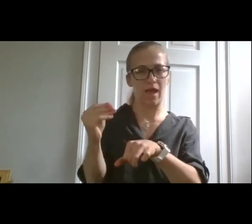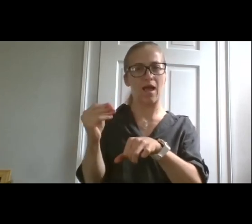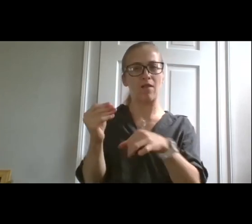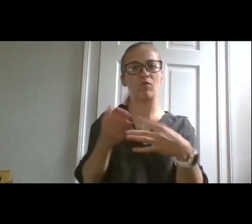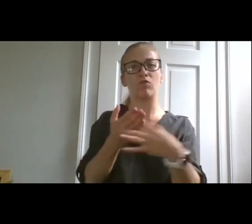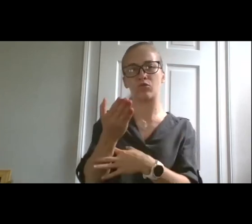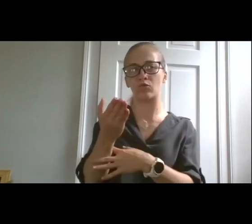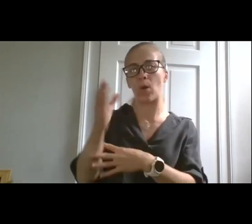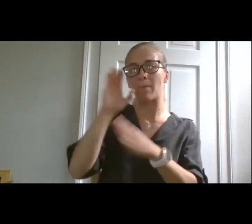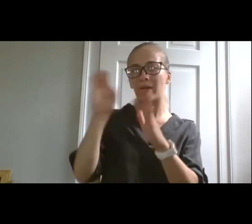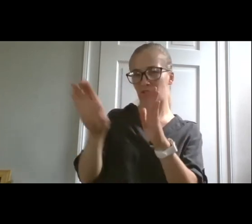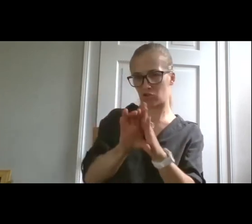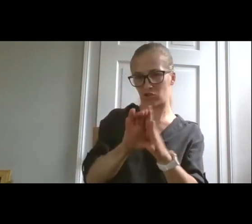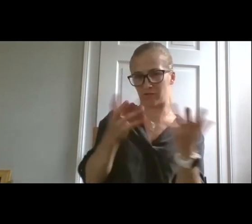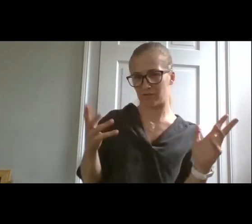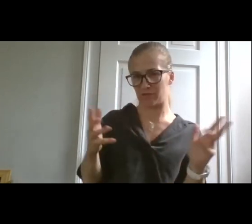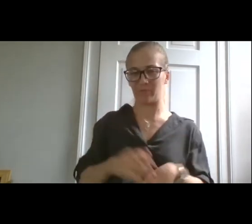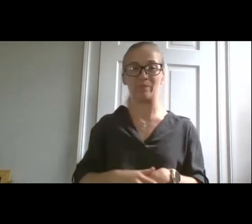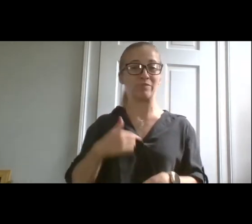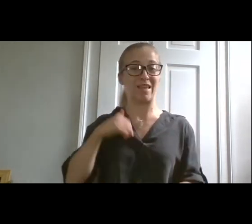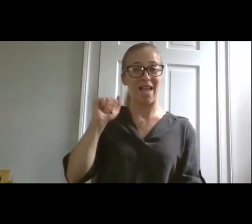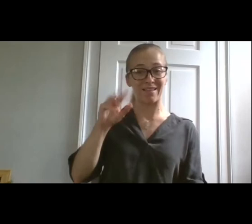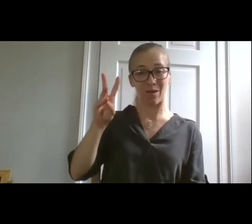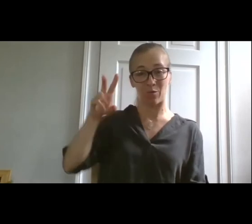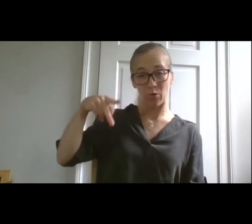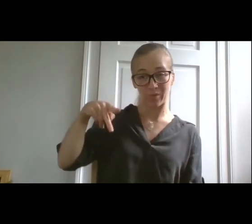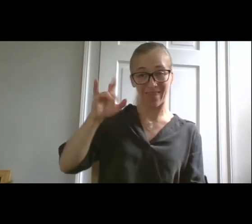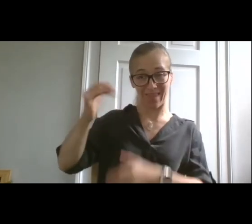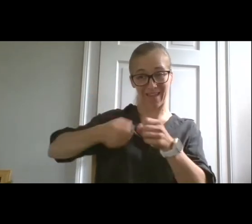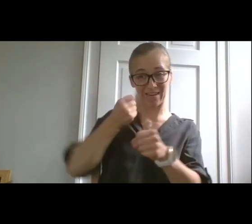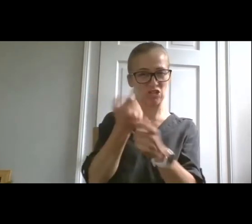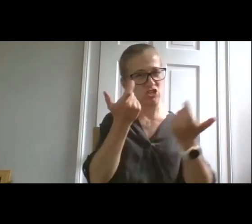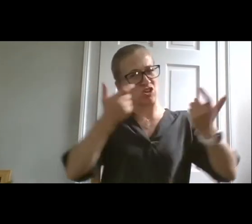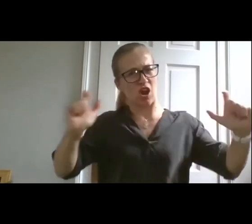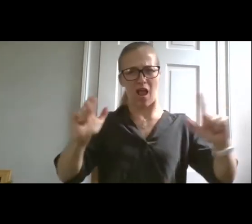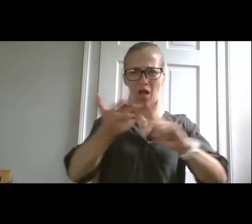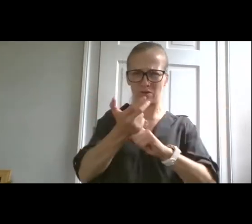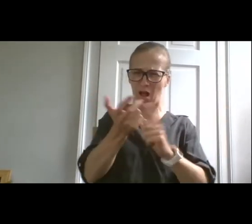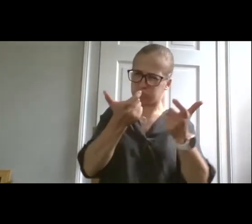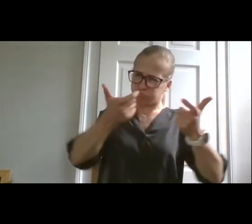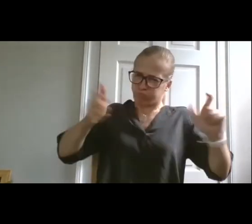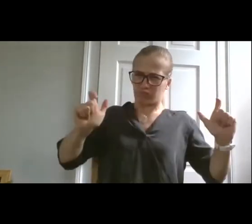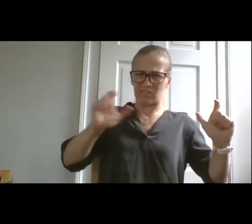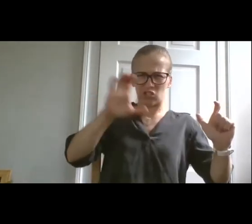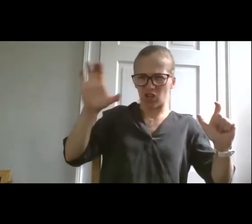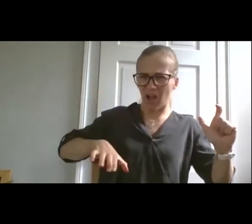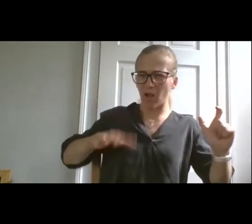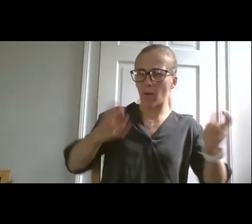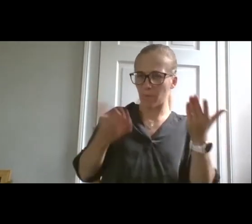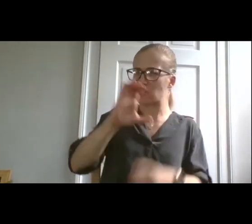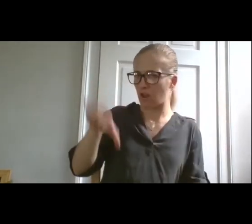photo. So I'm at AWP that year in this huge convention hotel. Chicago, was it Chicago? It might've been